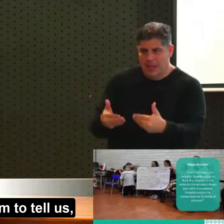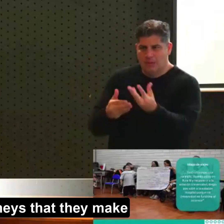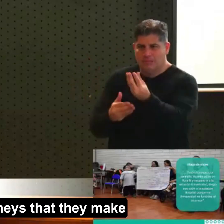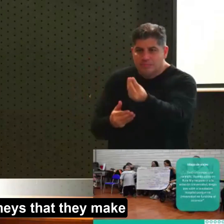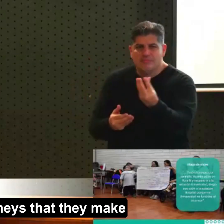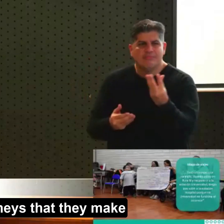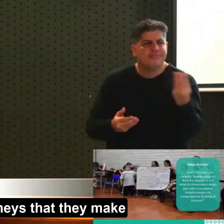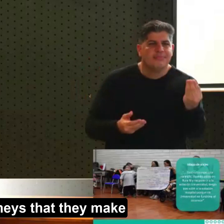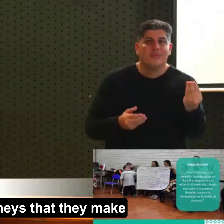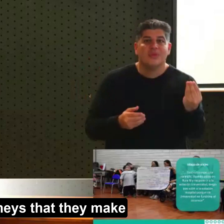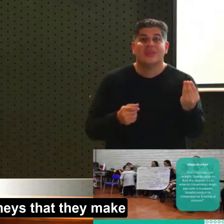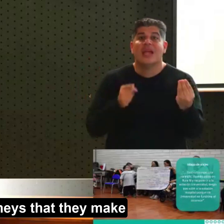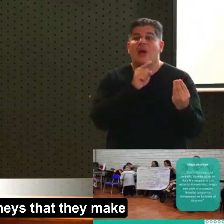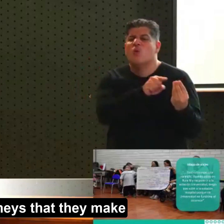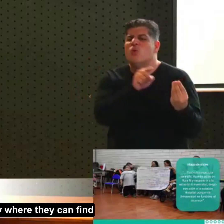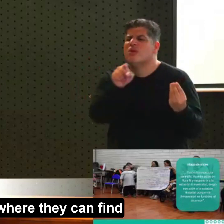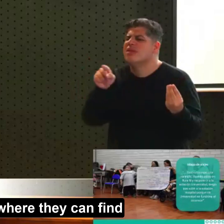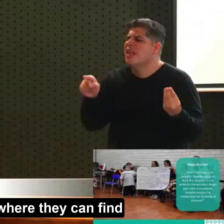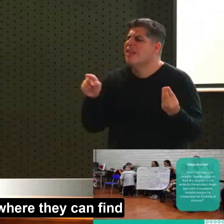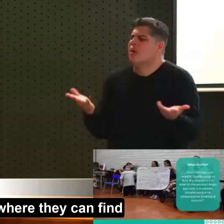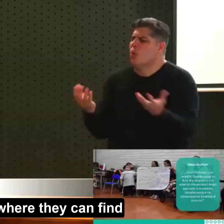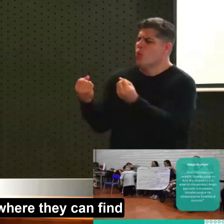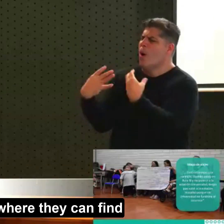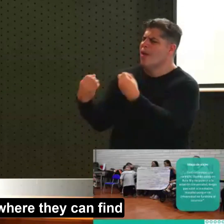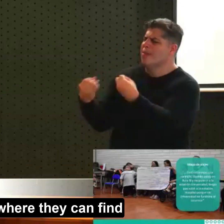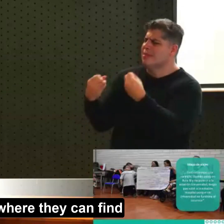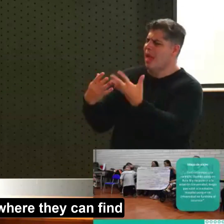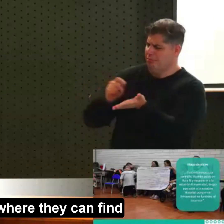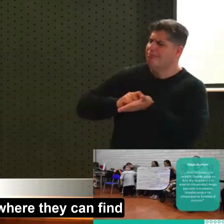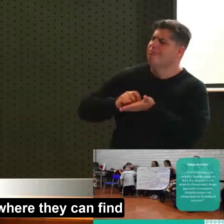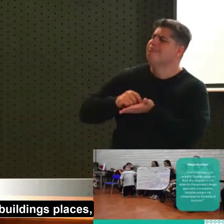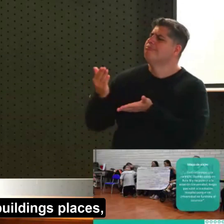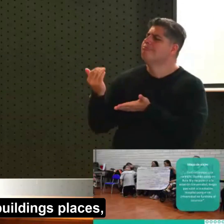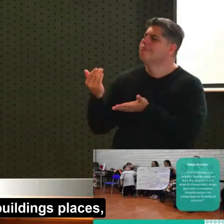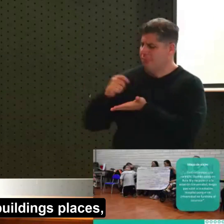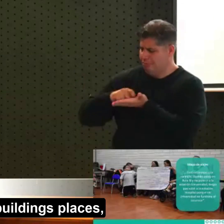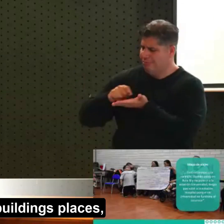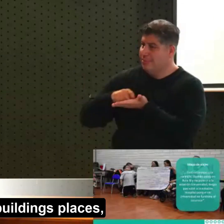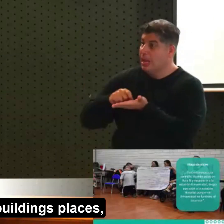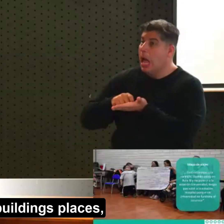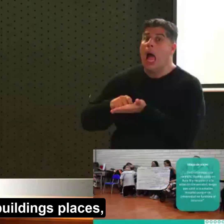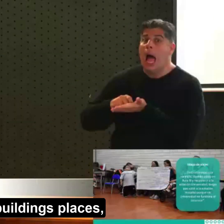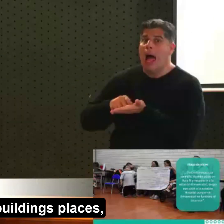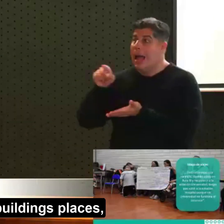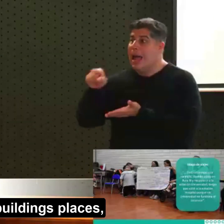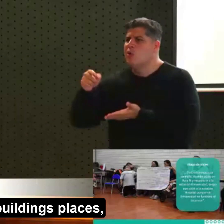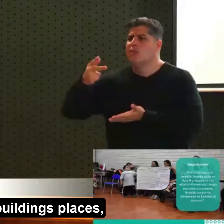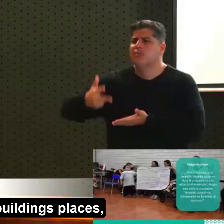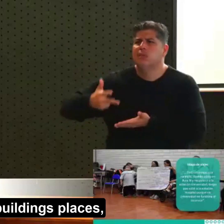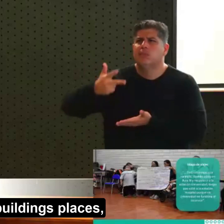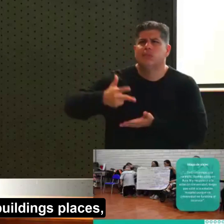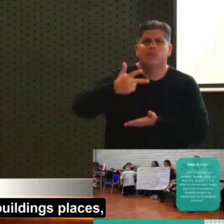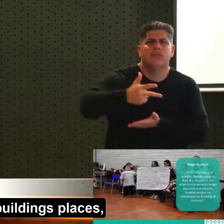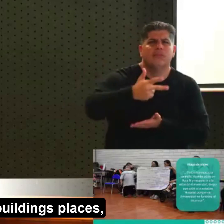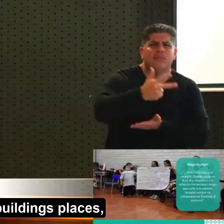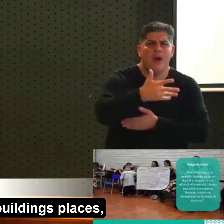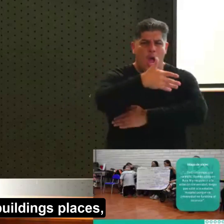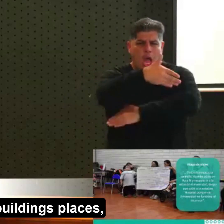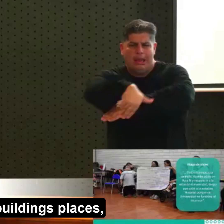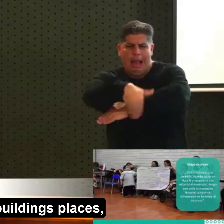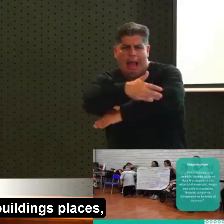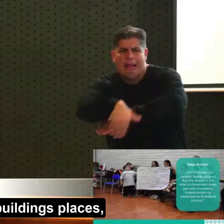them to tell us those journeys that they make every day, where they can find streets,